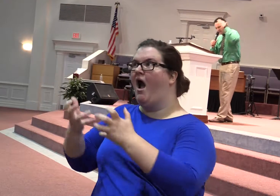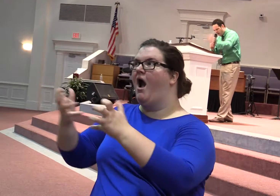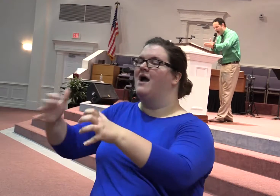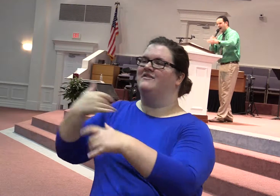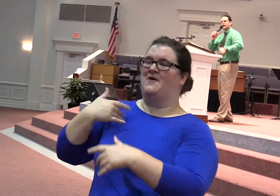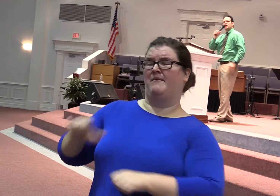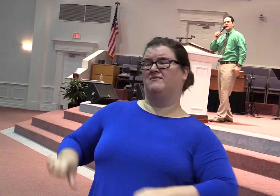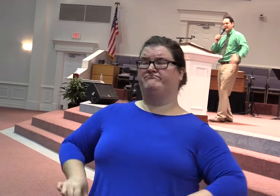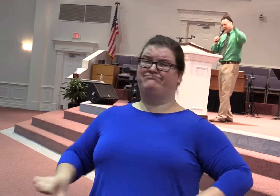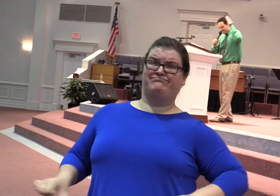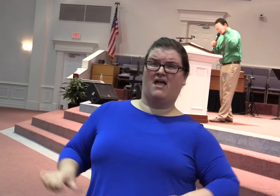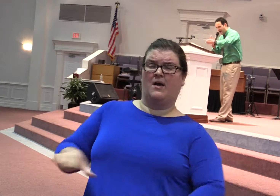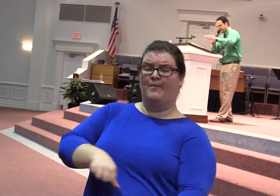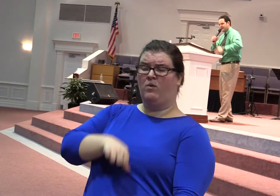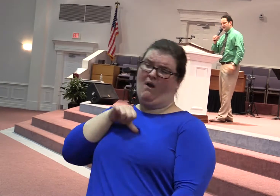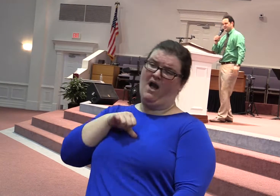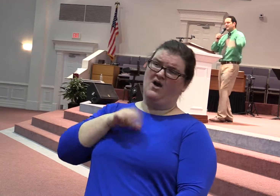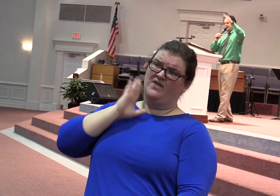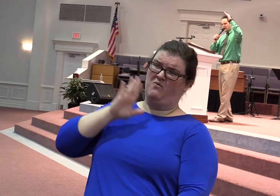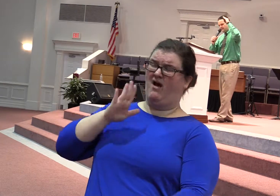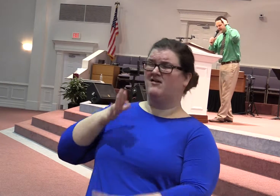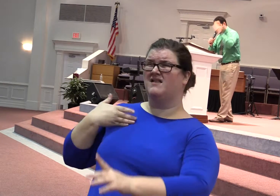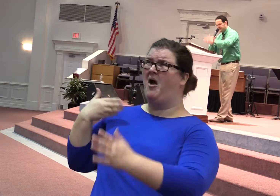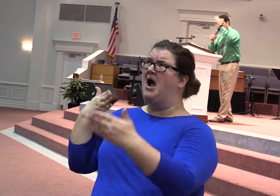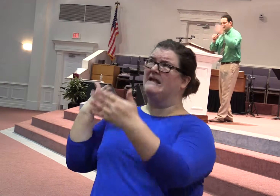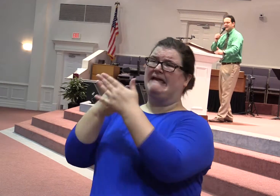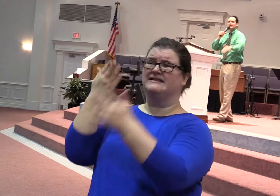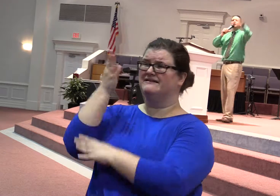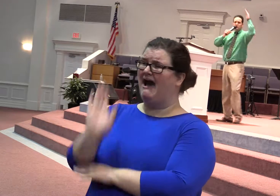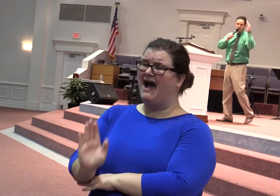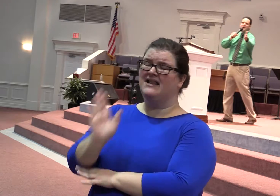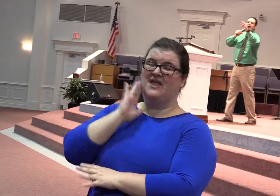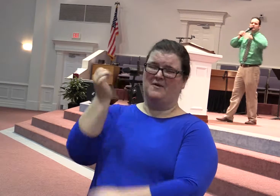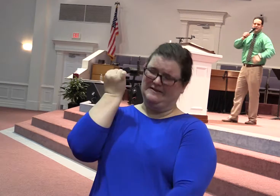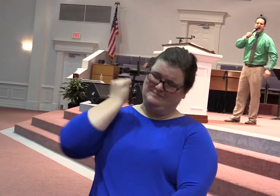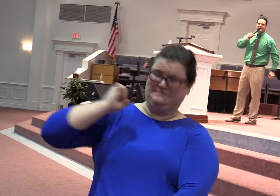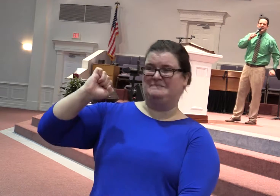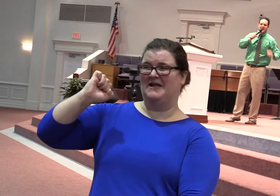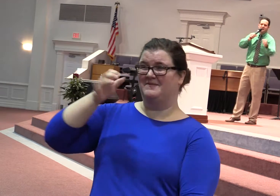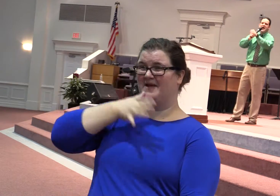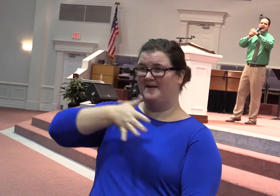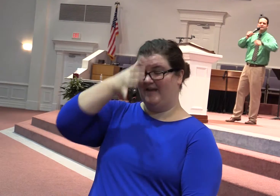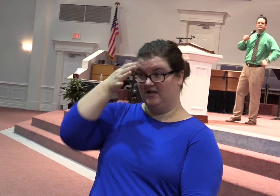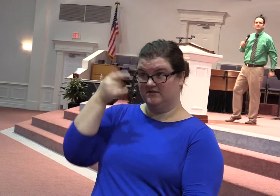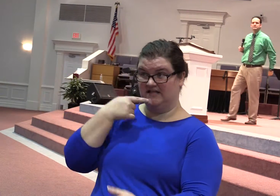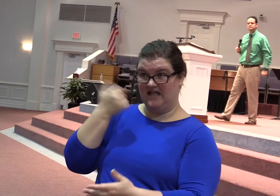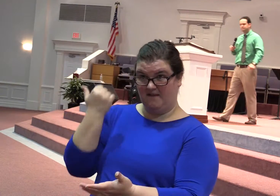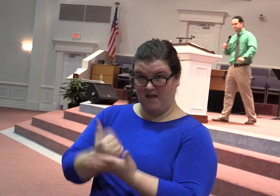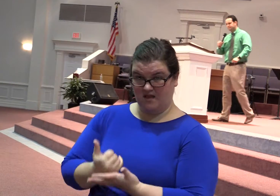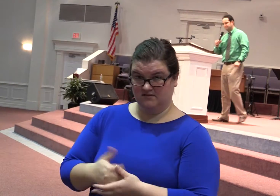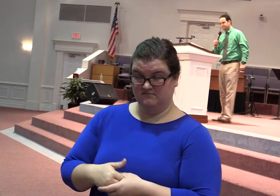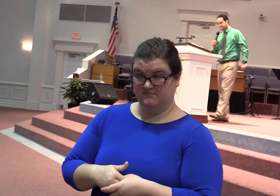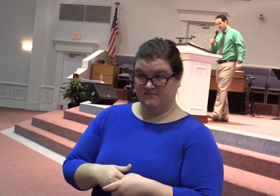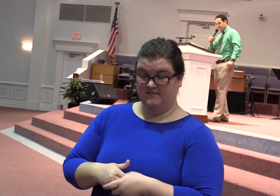be proud. They're going to be blasphemers. They're going to be disobedient to parents. Can I get an amen? Amen. That's